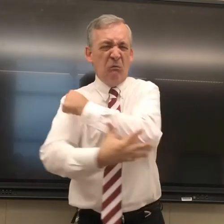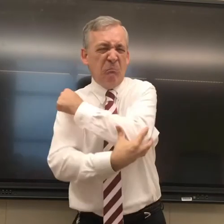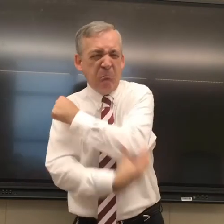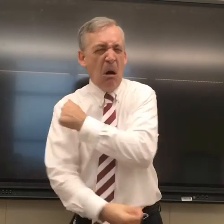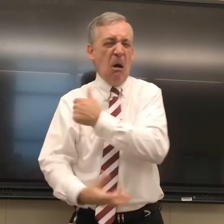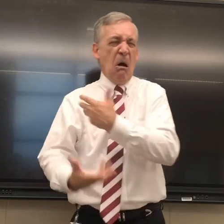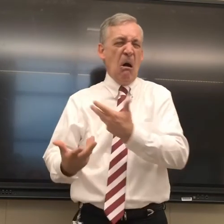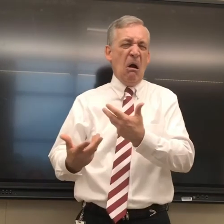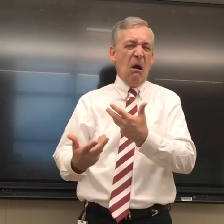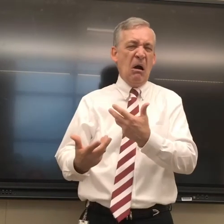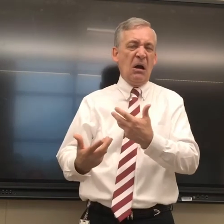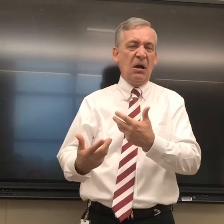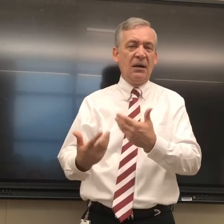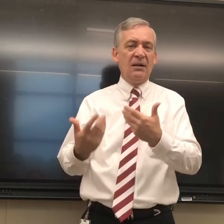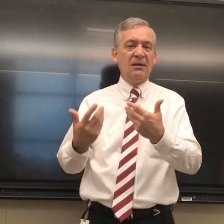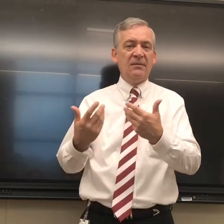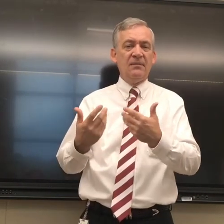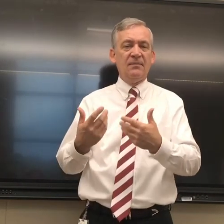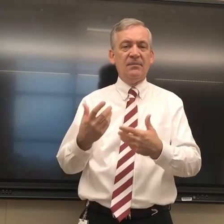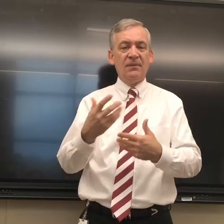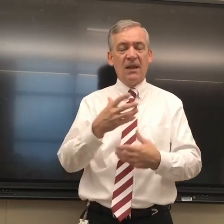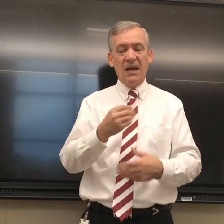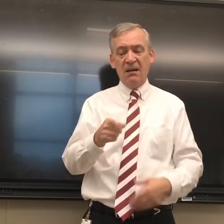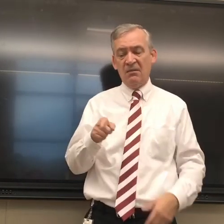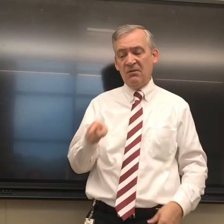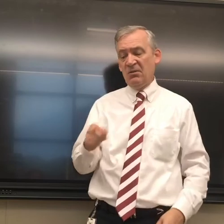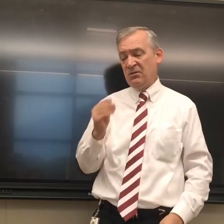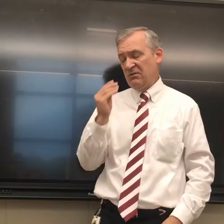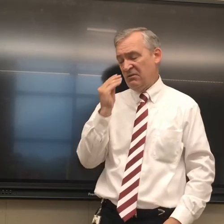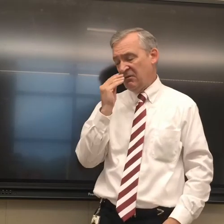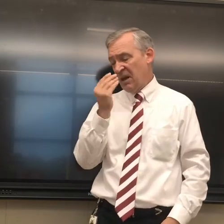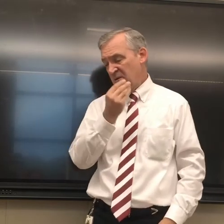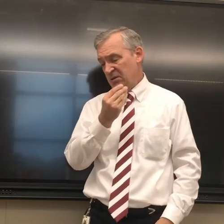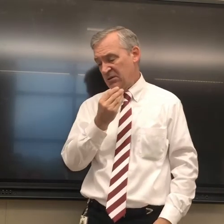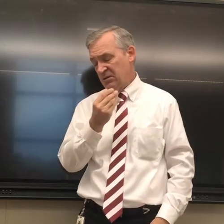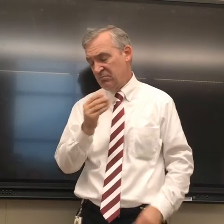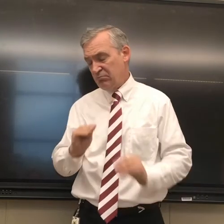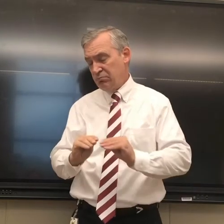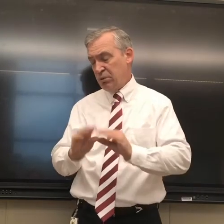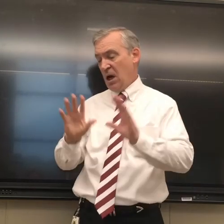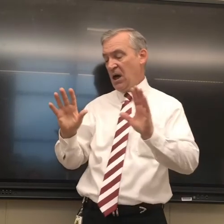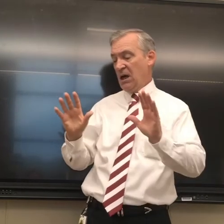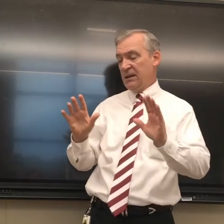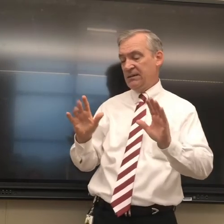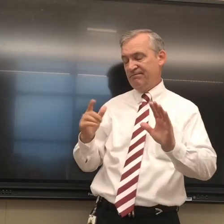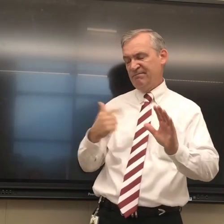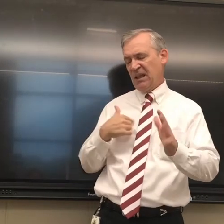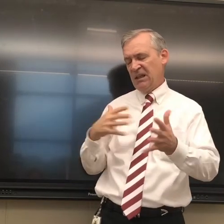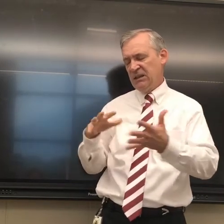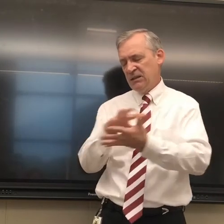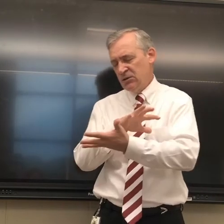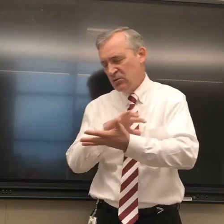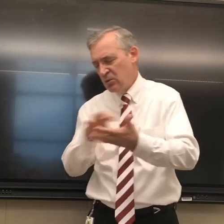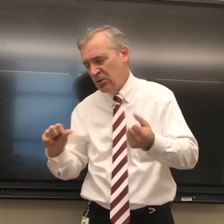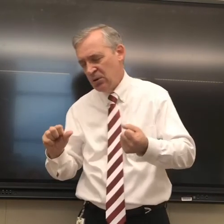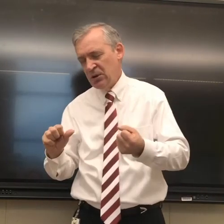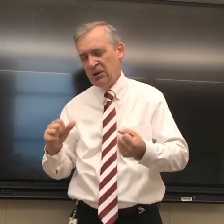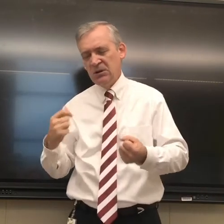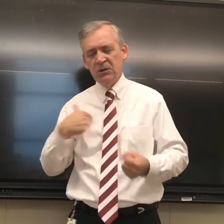and from the bright thing that I destroyed in a blind, childish striking out at God